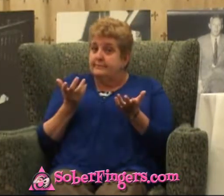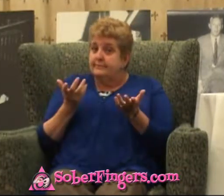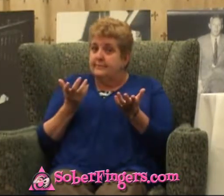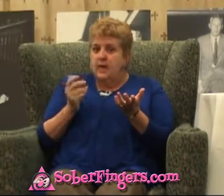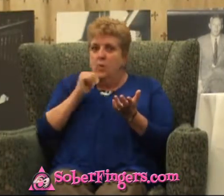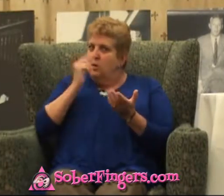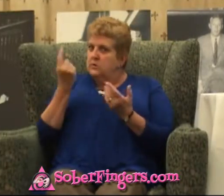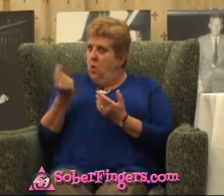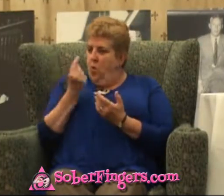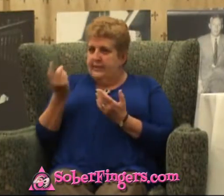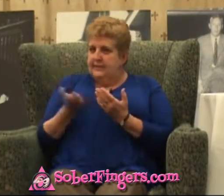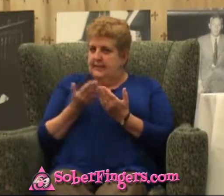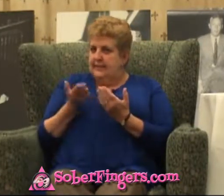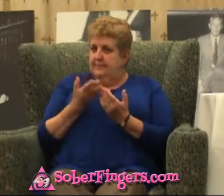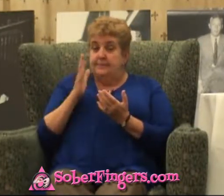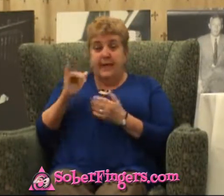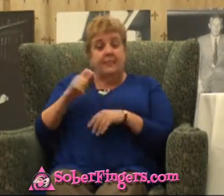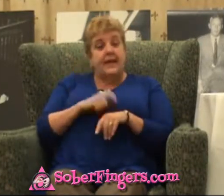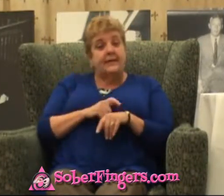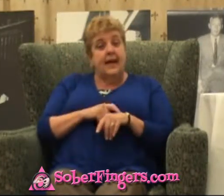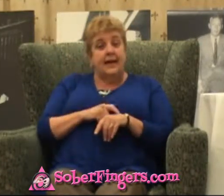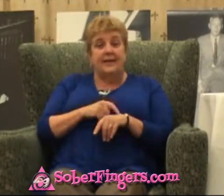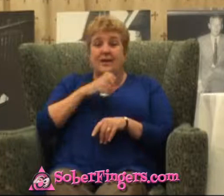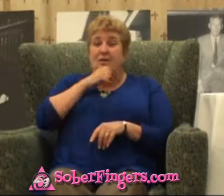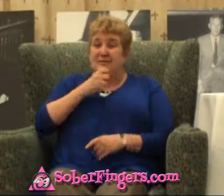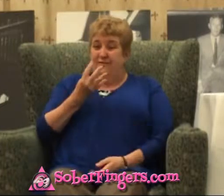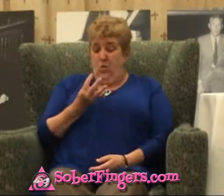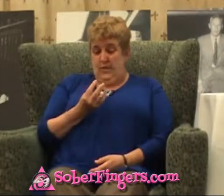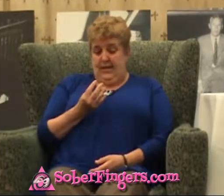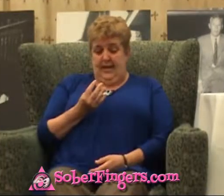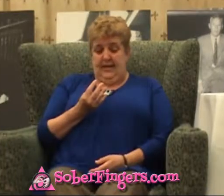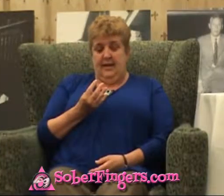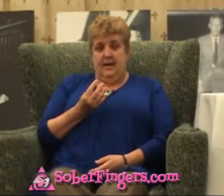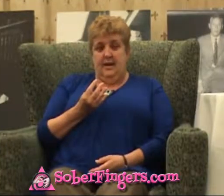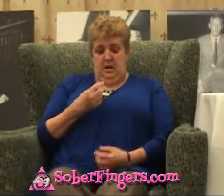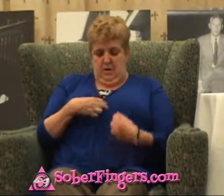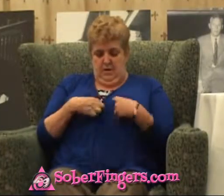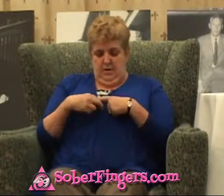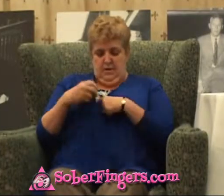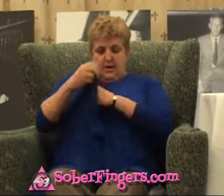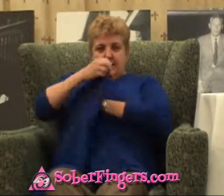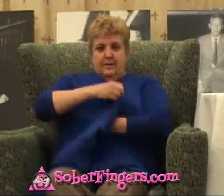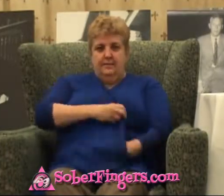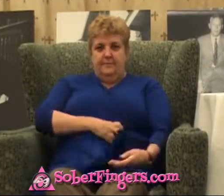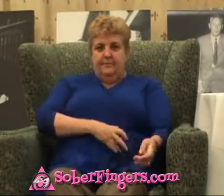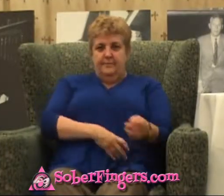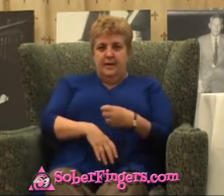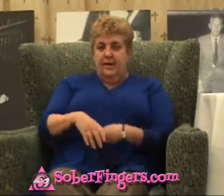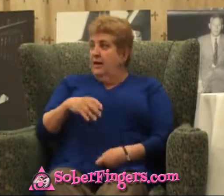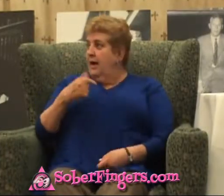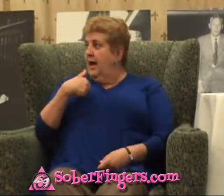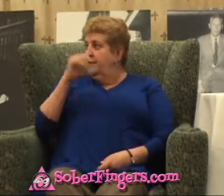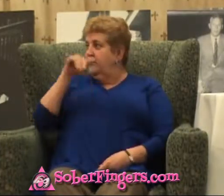easy, because at that time, like I said, I'm 14 years old. I've had a growth spurt since then. At that time, I was